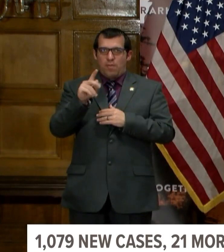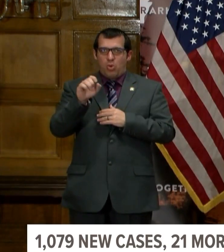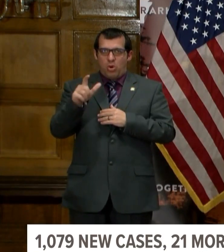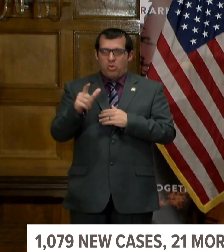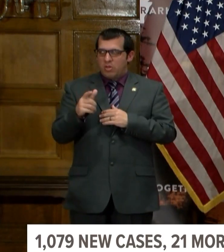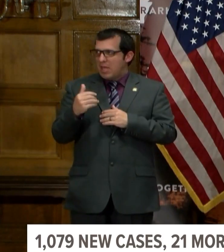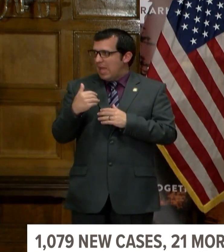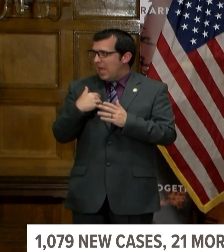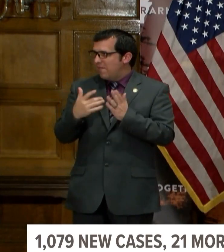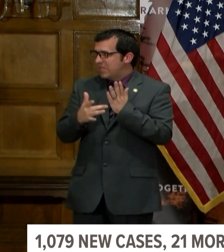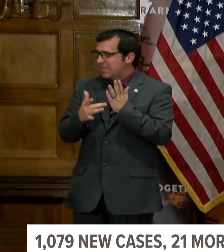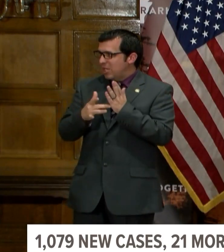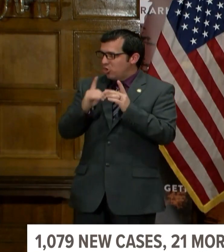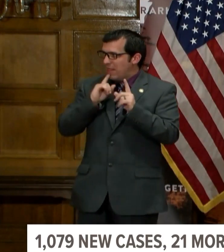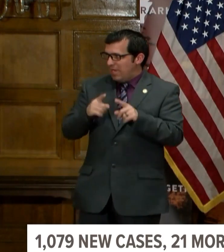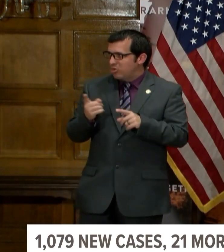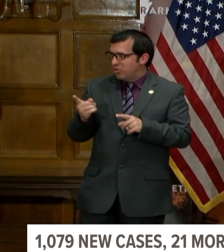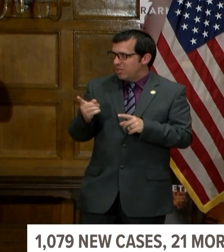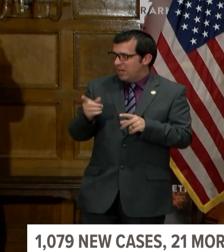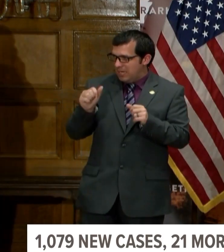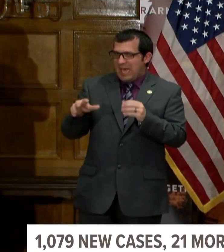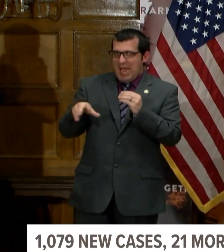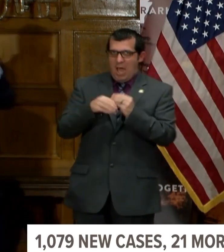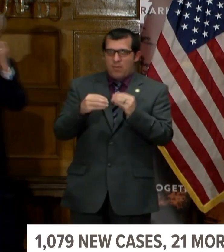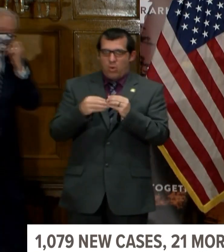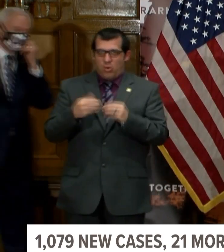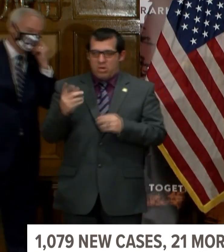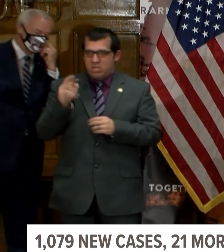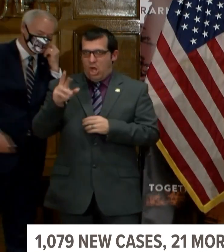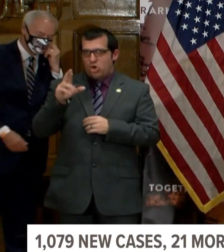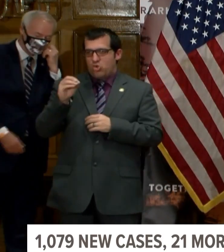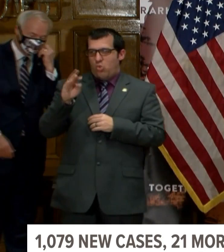technical answer there? I can add one.